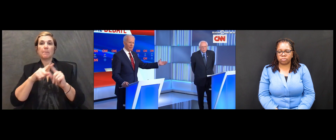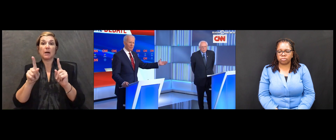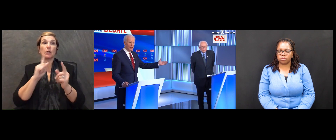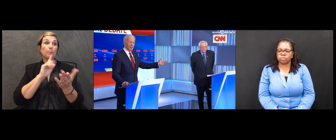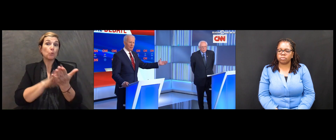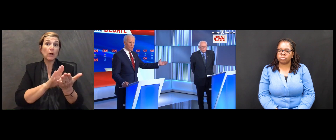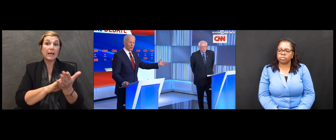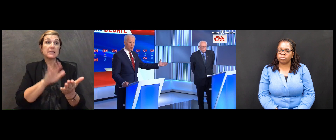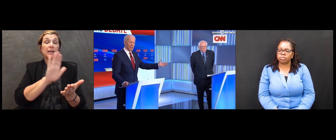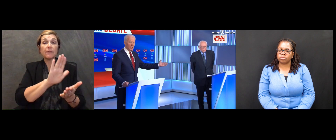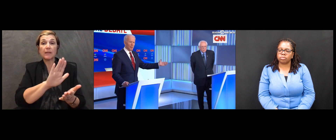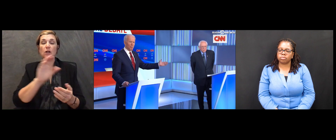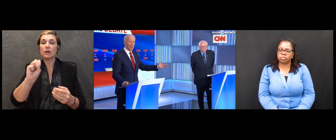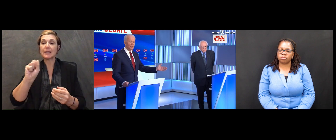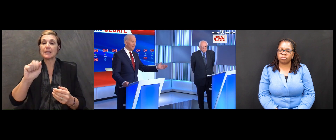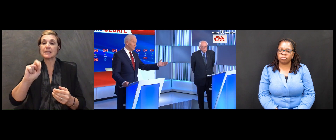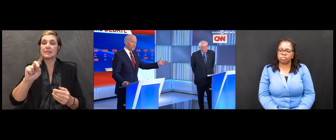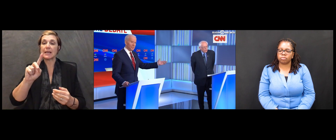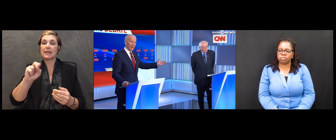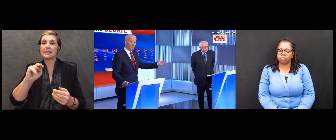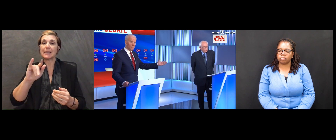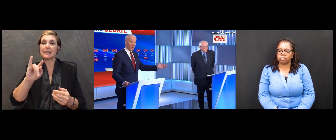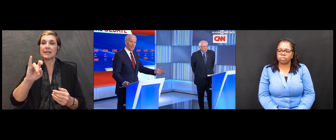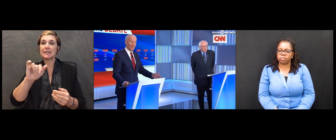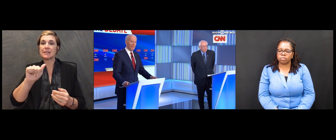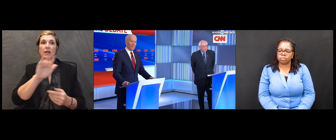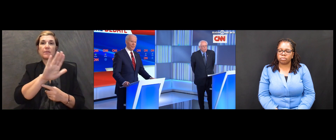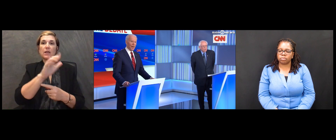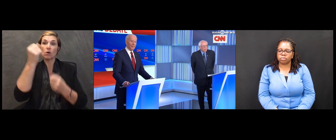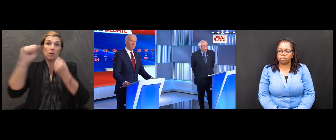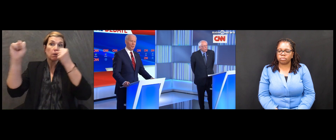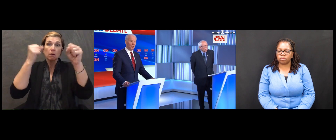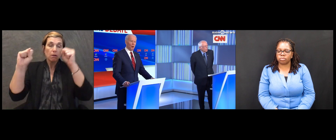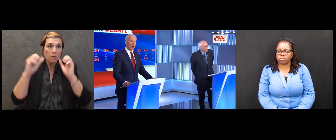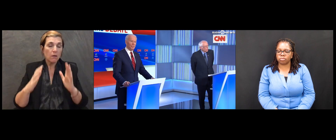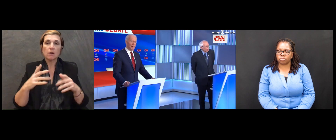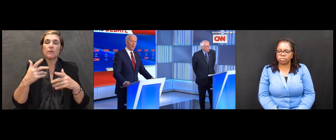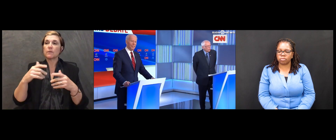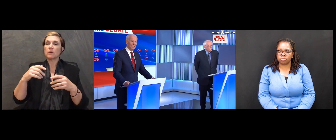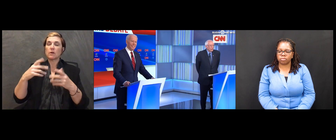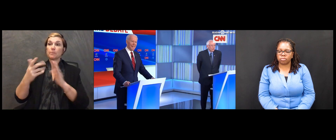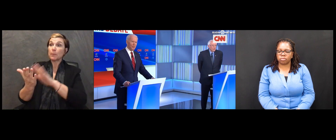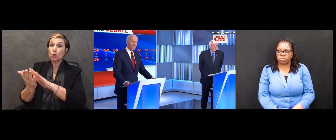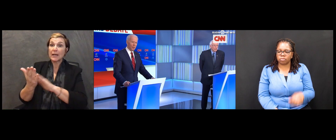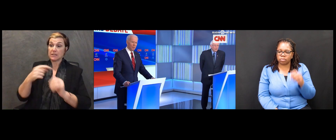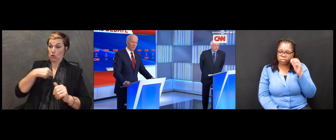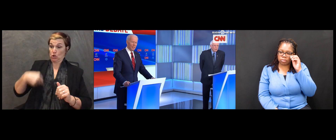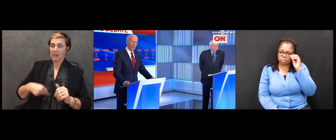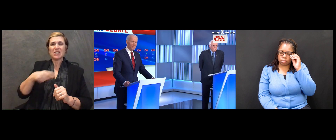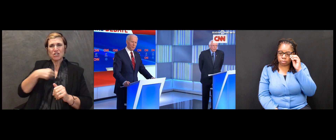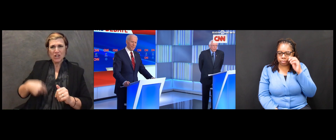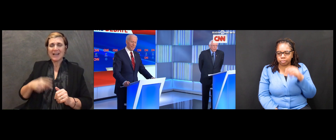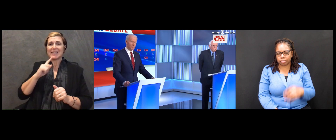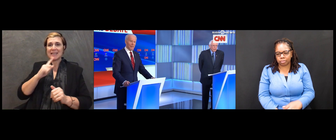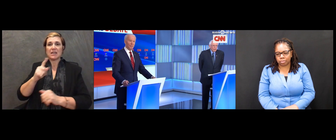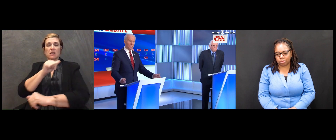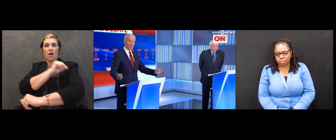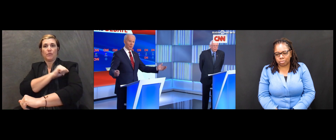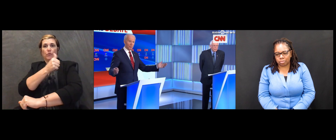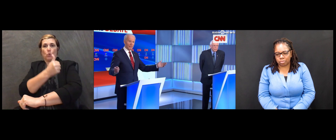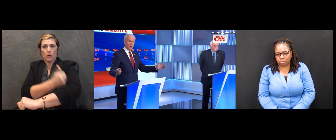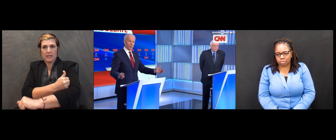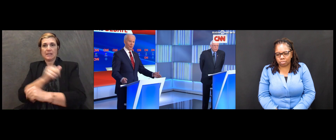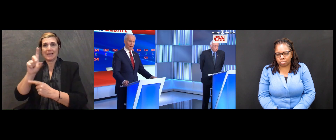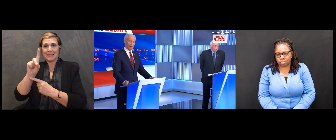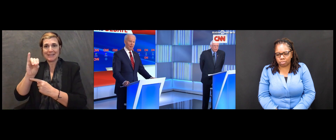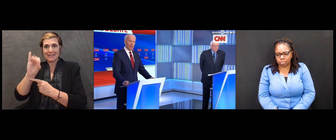praising of Cuba, the praising just now of China. China is an authoritarian dictatorship. That's what it is. We have to deal